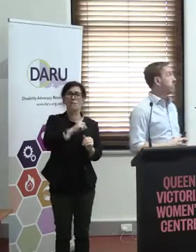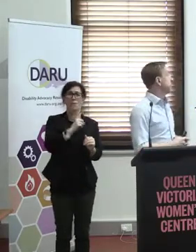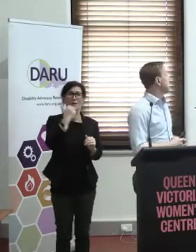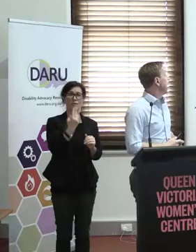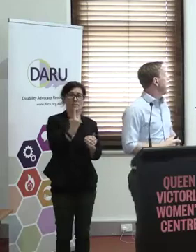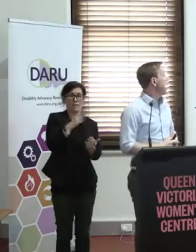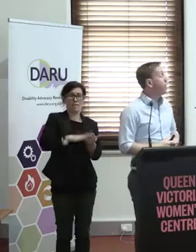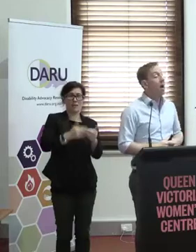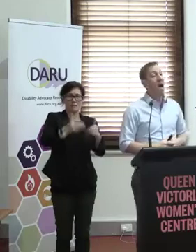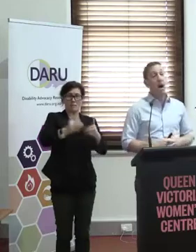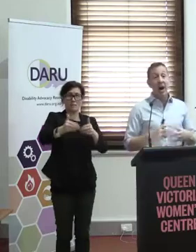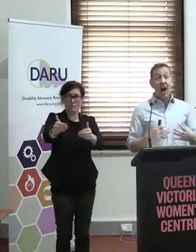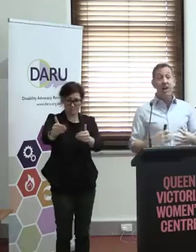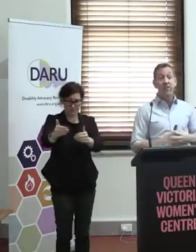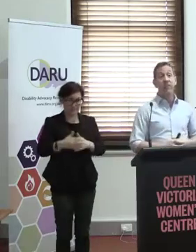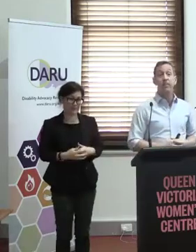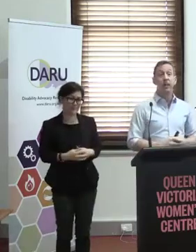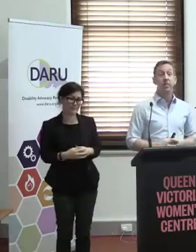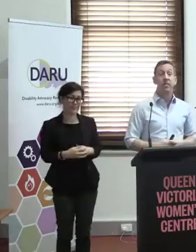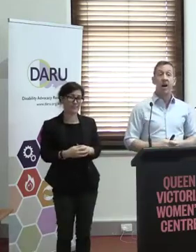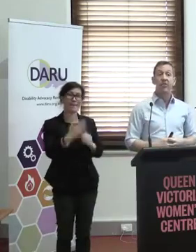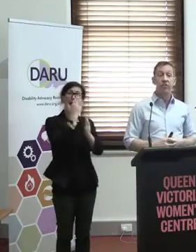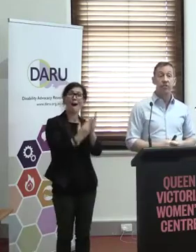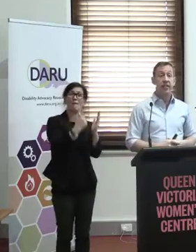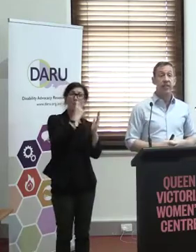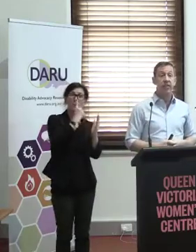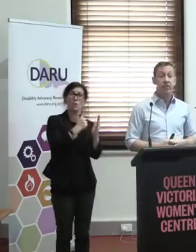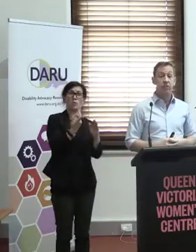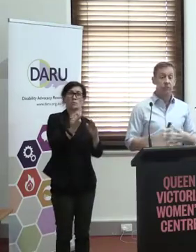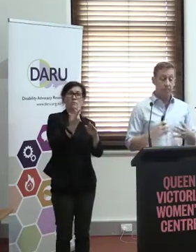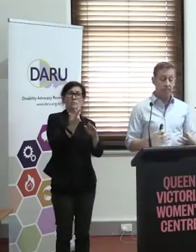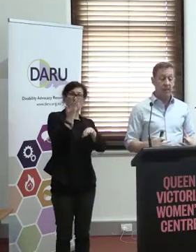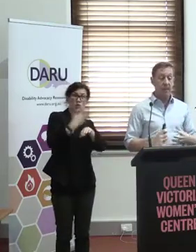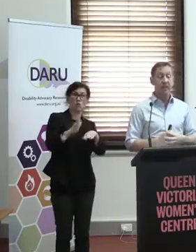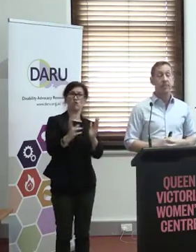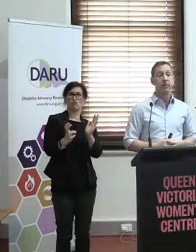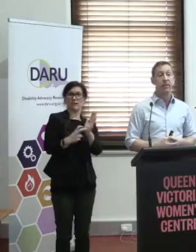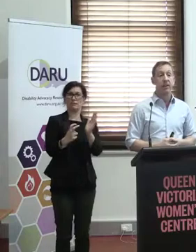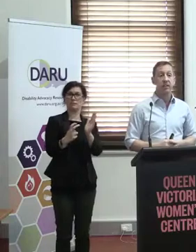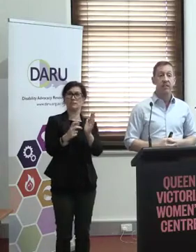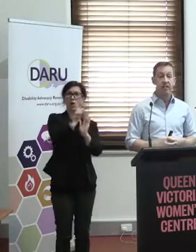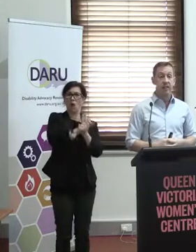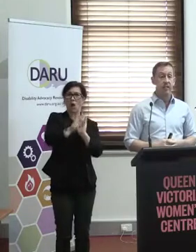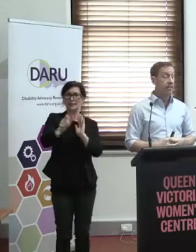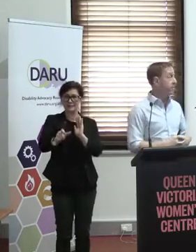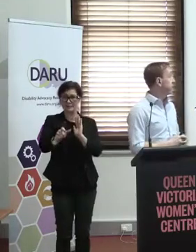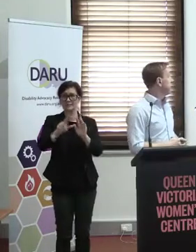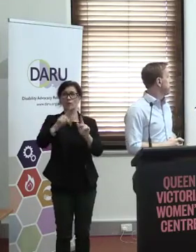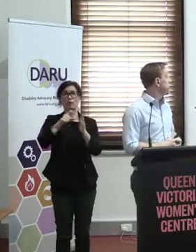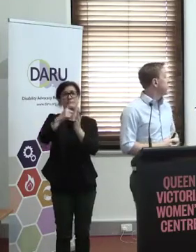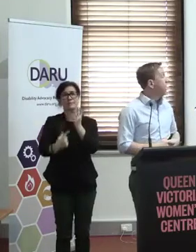period. About half of those people are clients new to disability advocacy